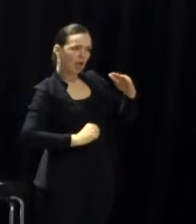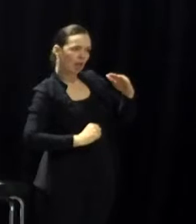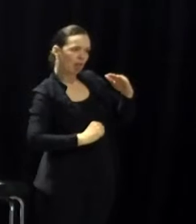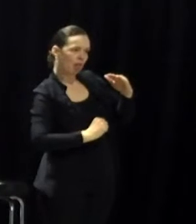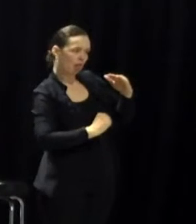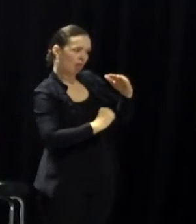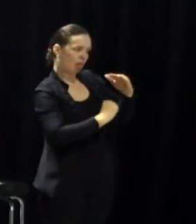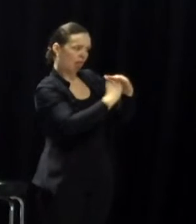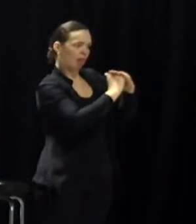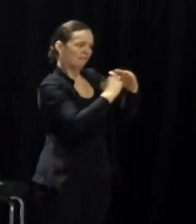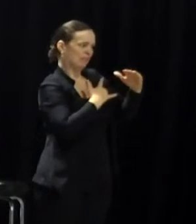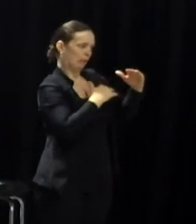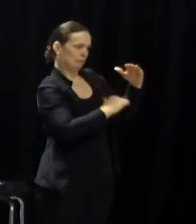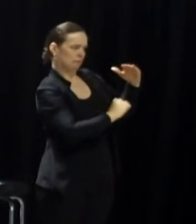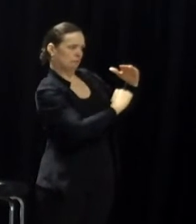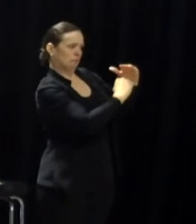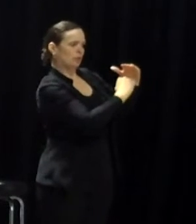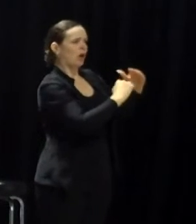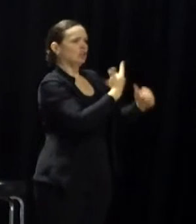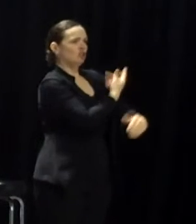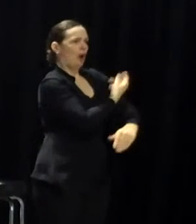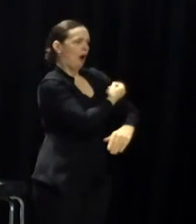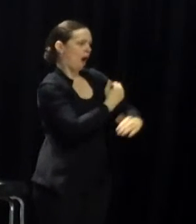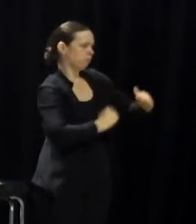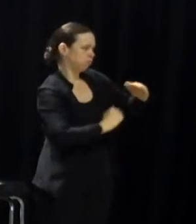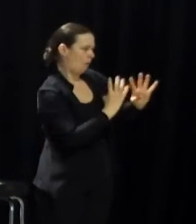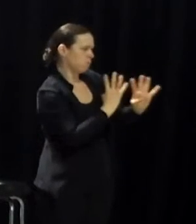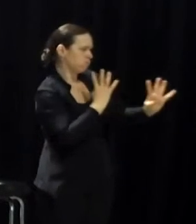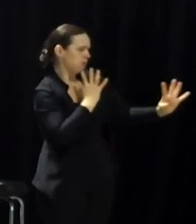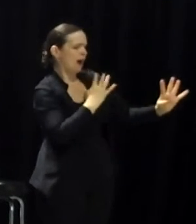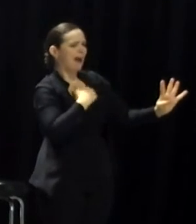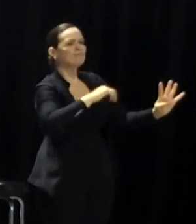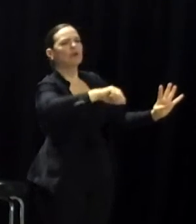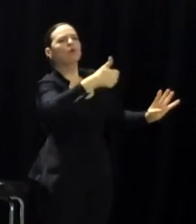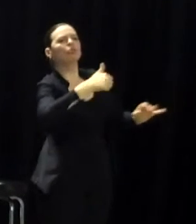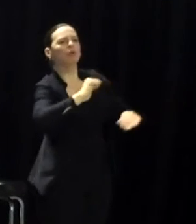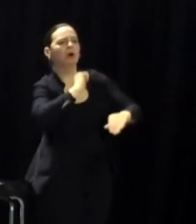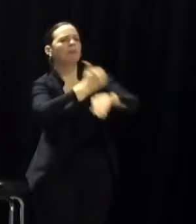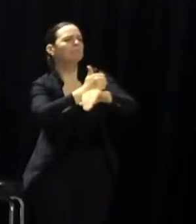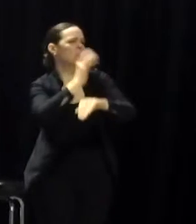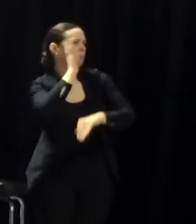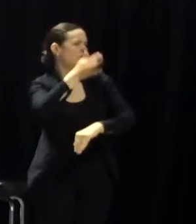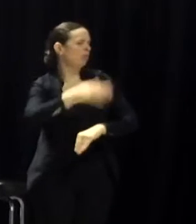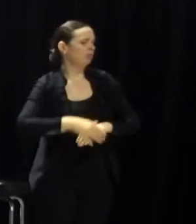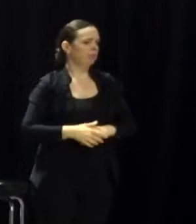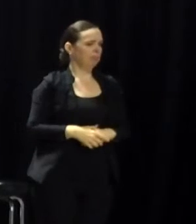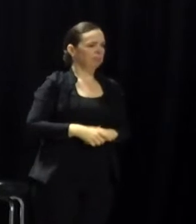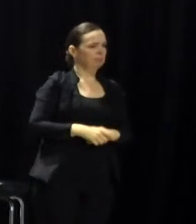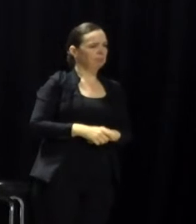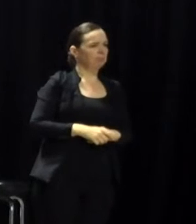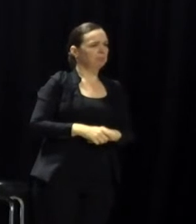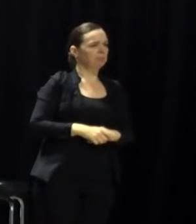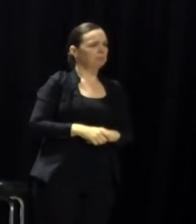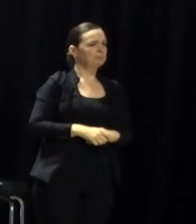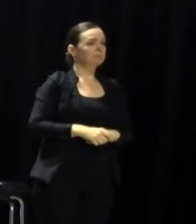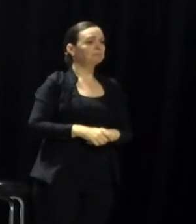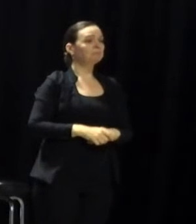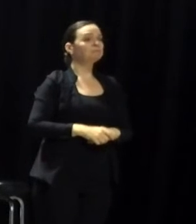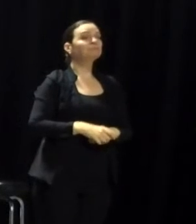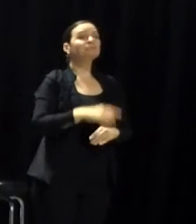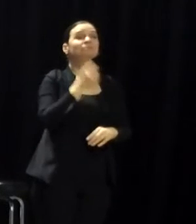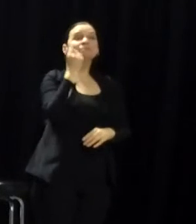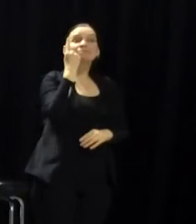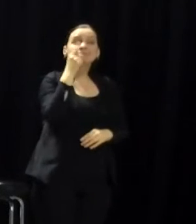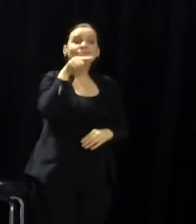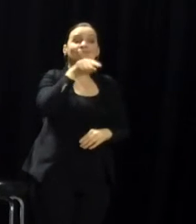a third pod. But we're not going to open up those pods until we have the commitment of the supply, so then we can let the public know. The